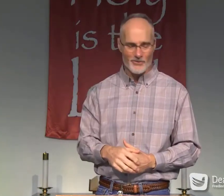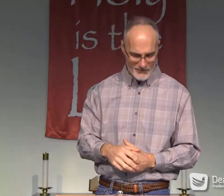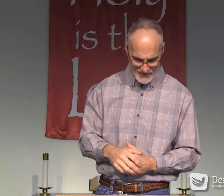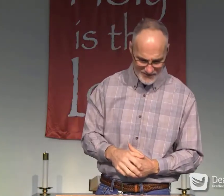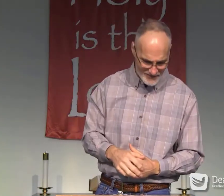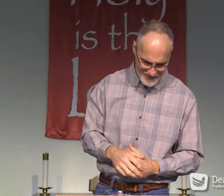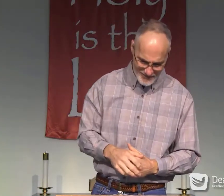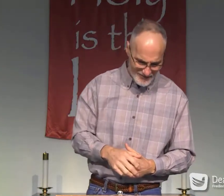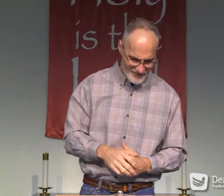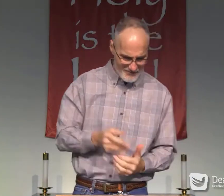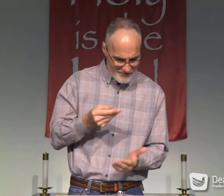is bad.